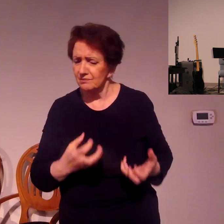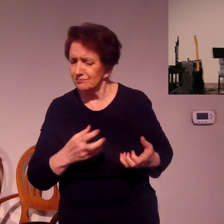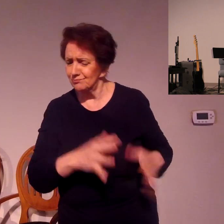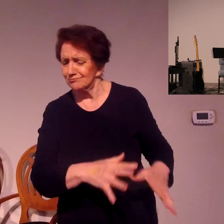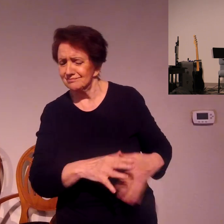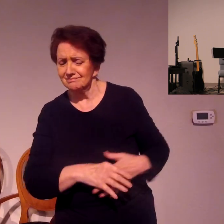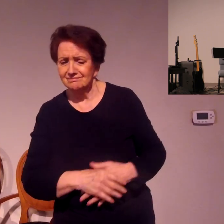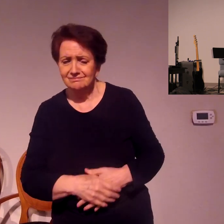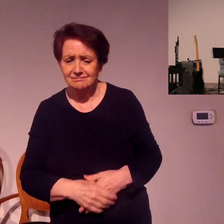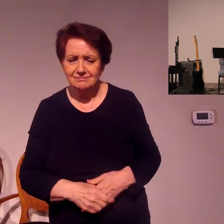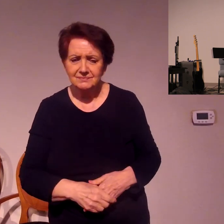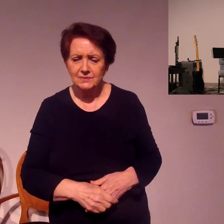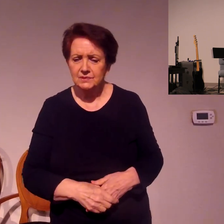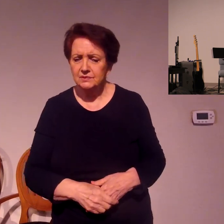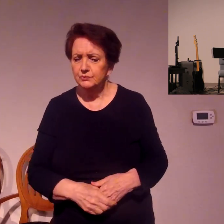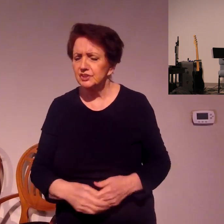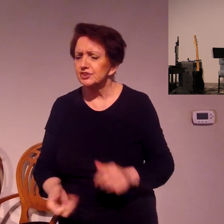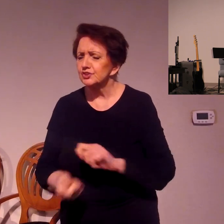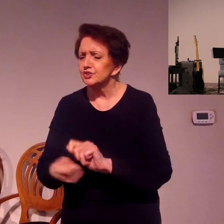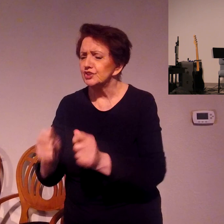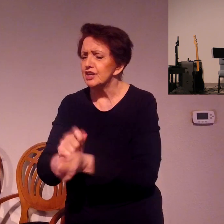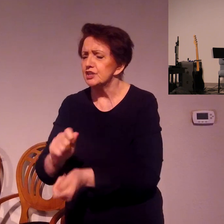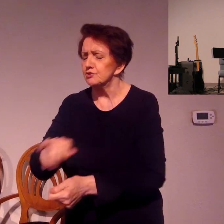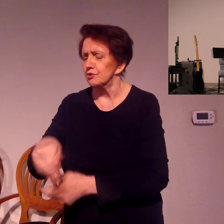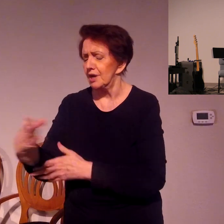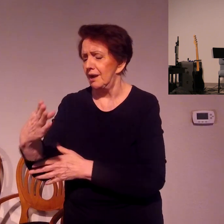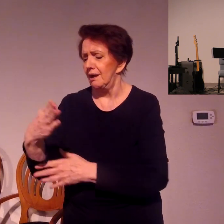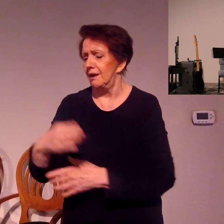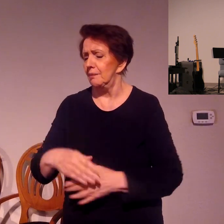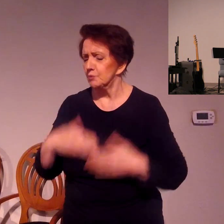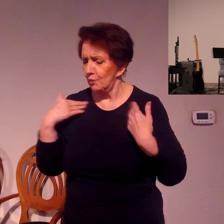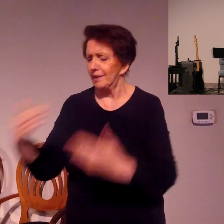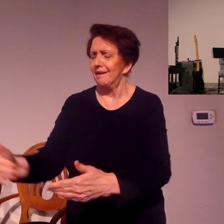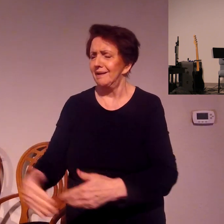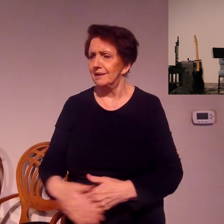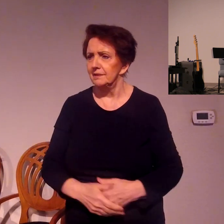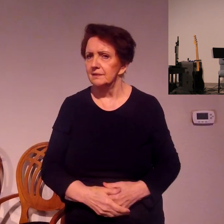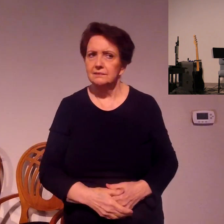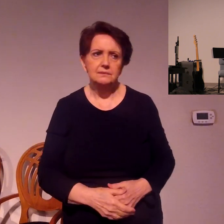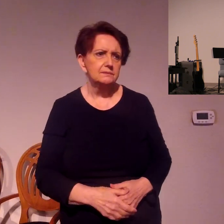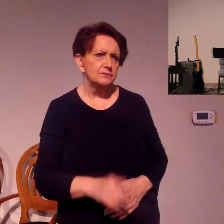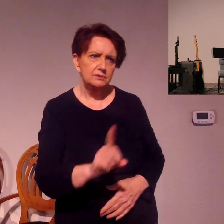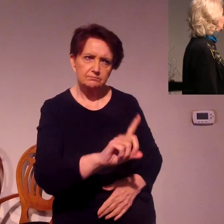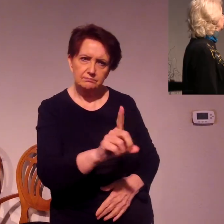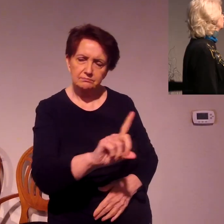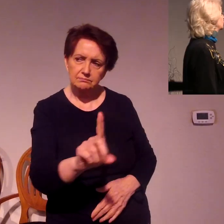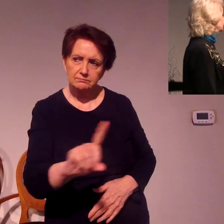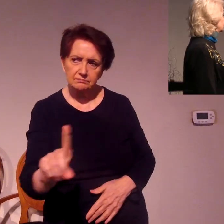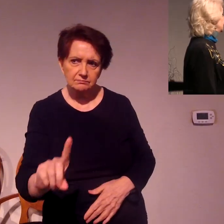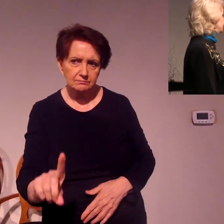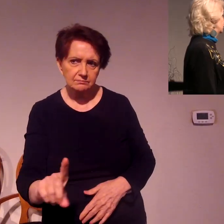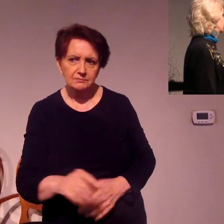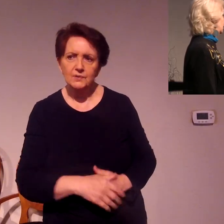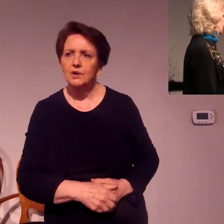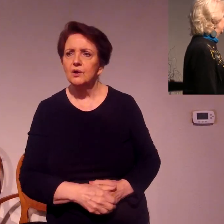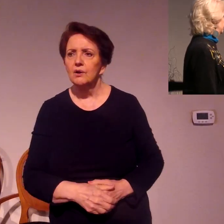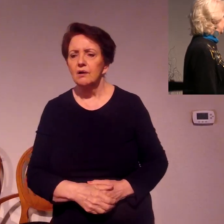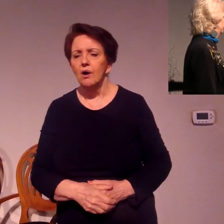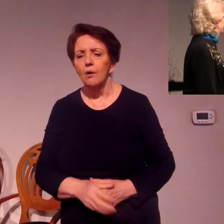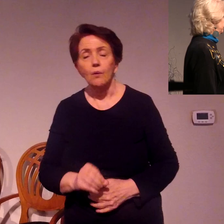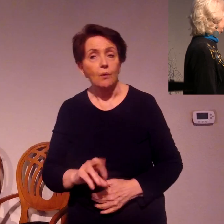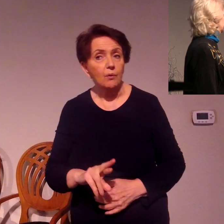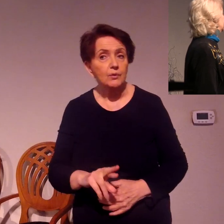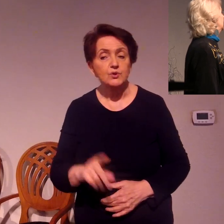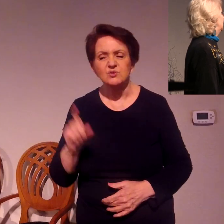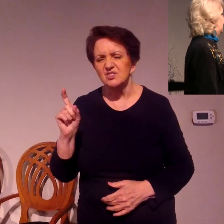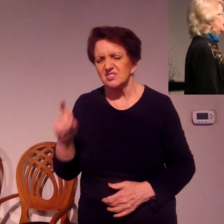point, you just say, will you just change your job? Tell them what to do. No, don't do that. Or you should change your job. Oh,